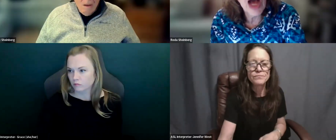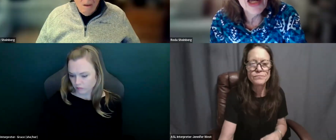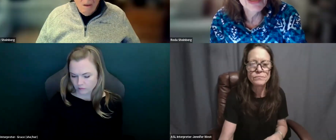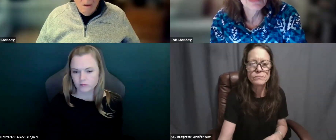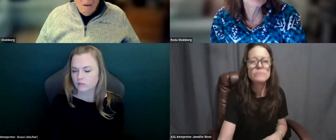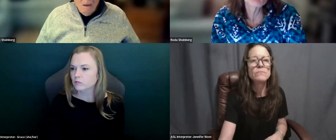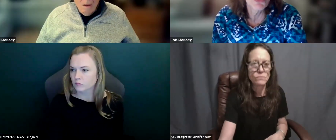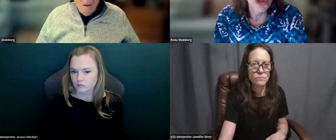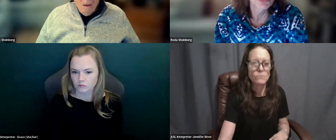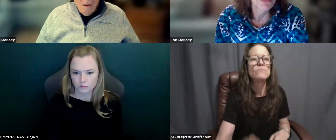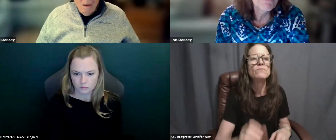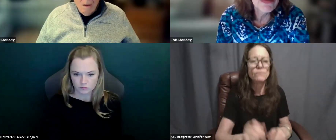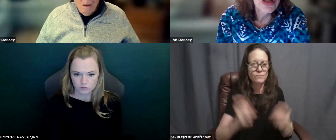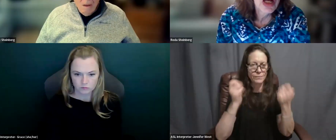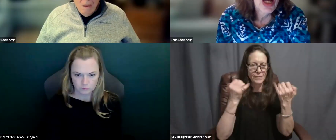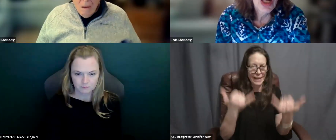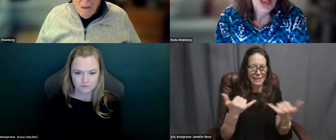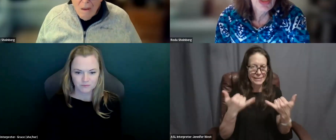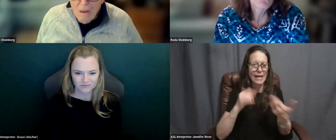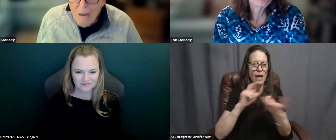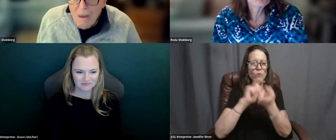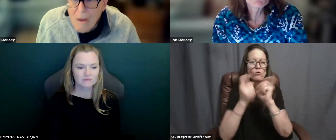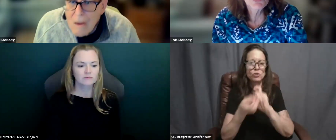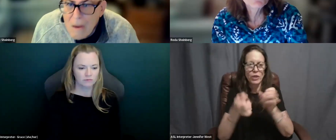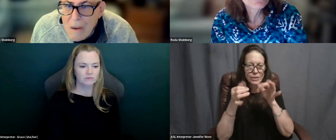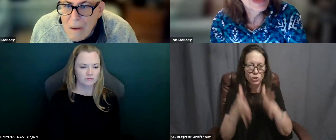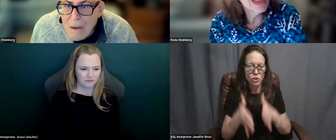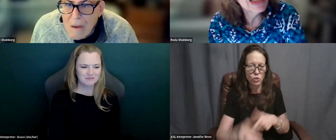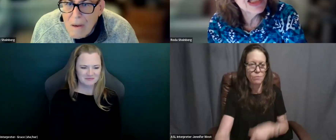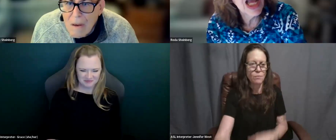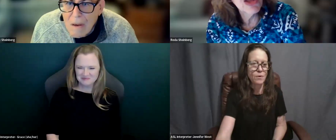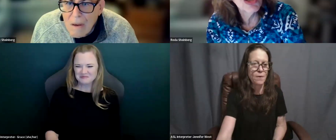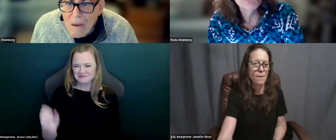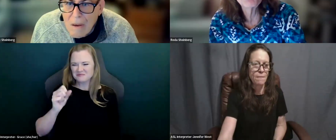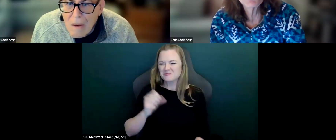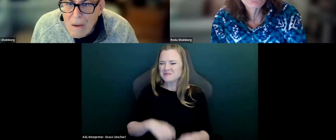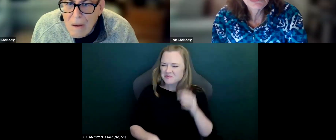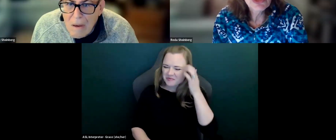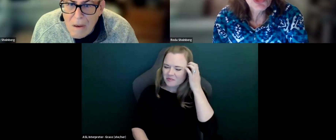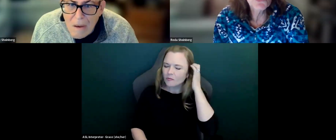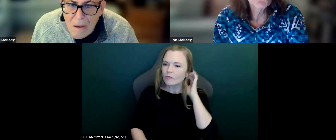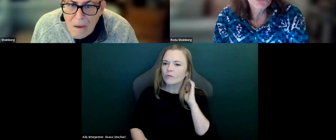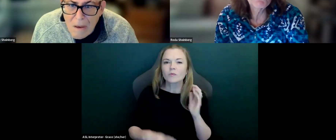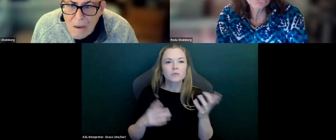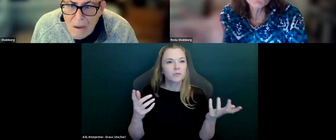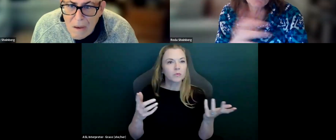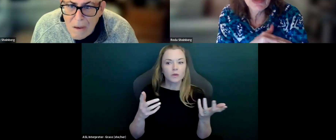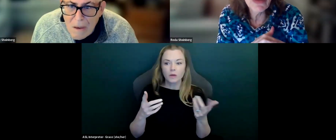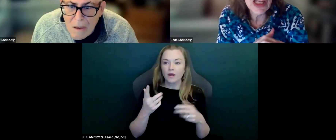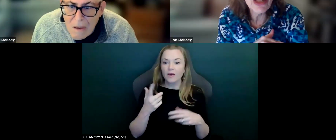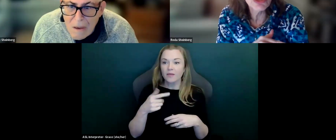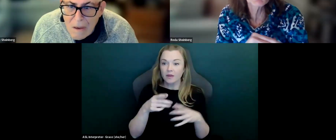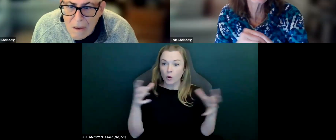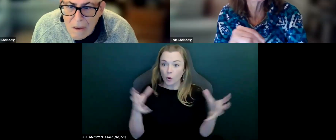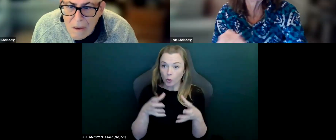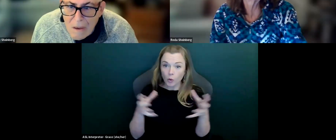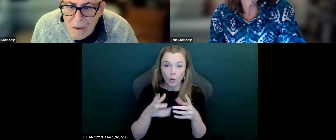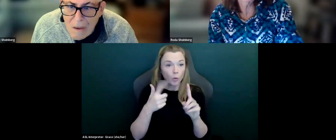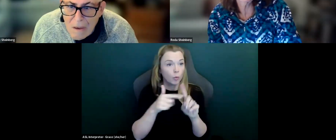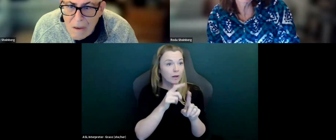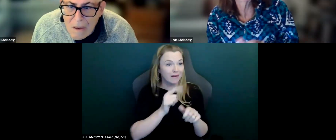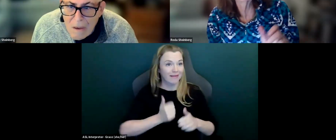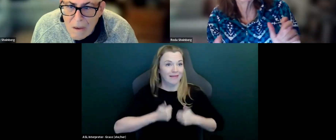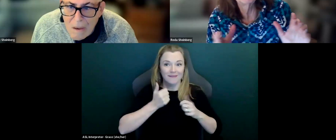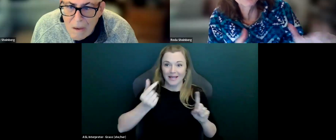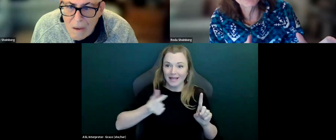that provided him with social life. Because they got together at first when he lived in Gaithersburg,